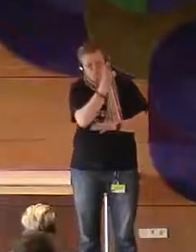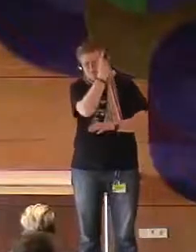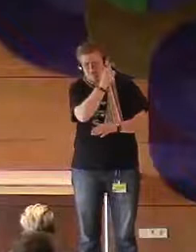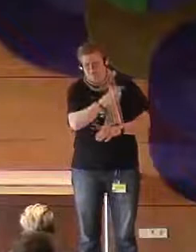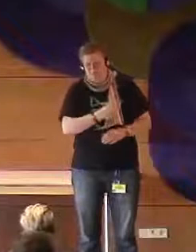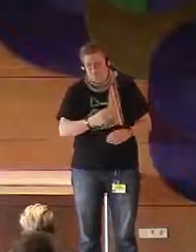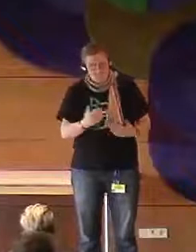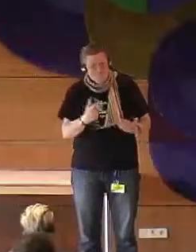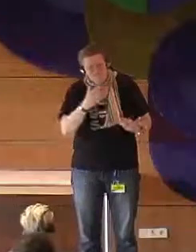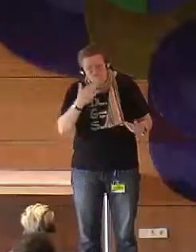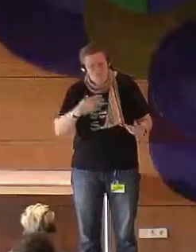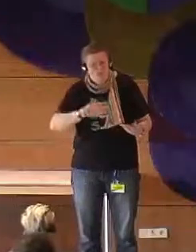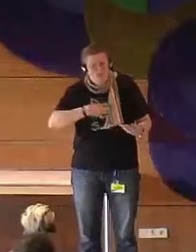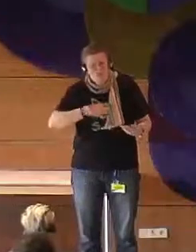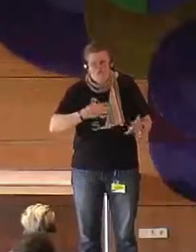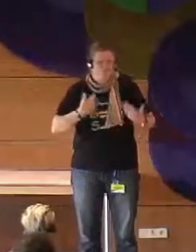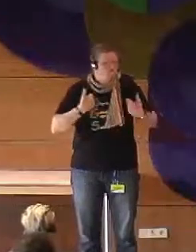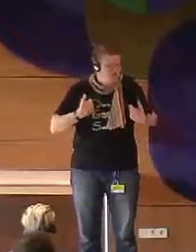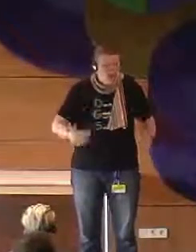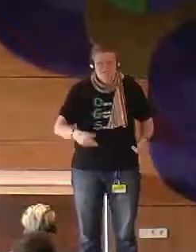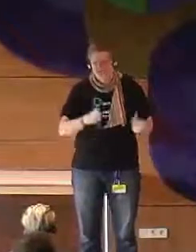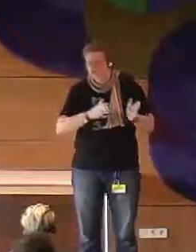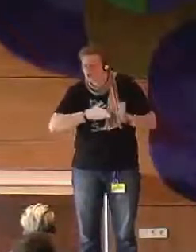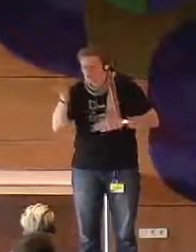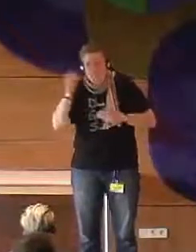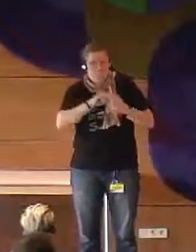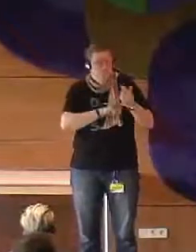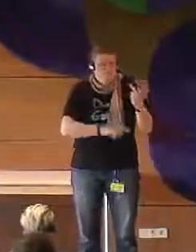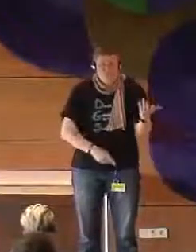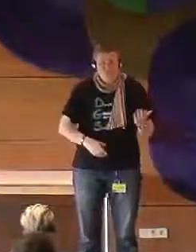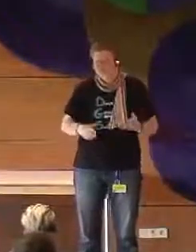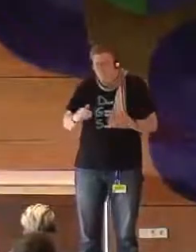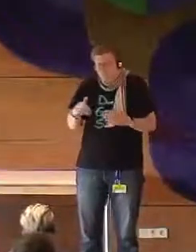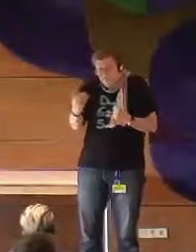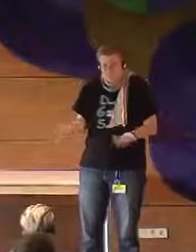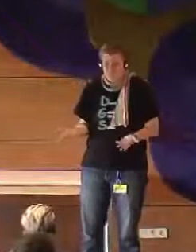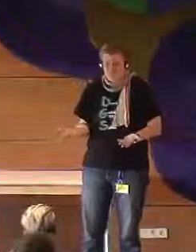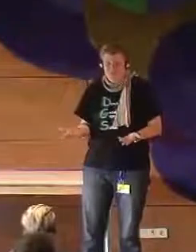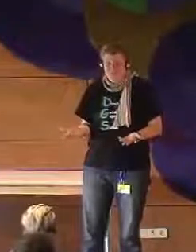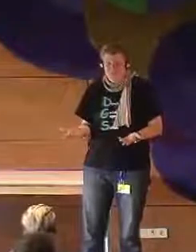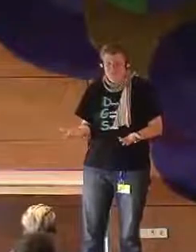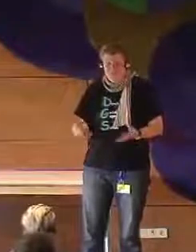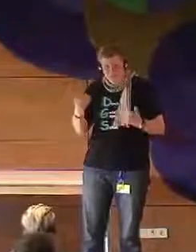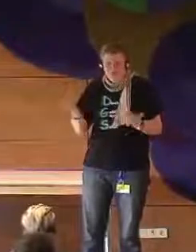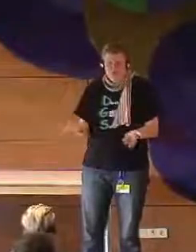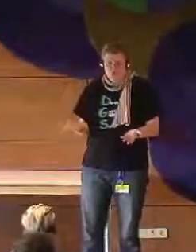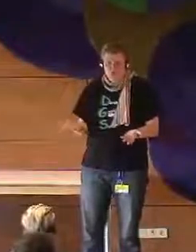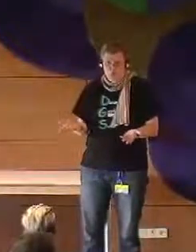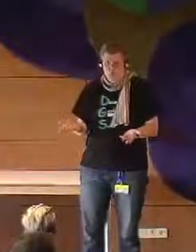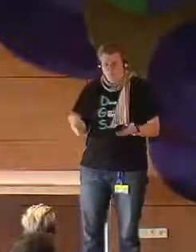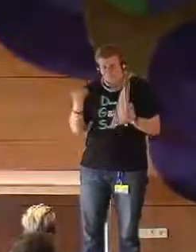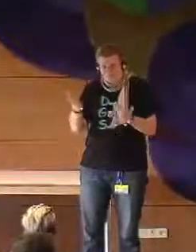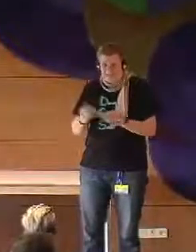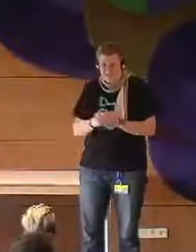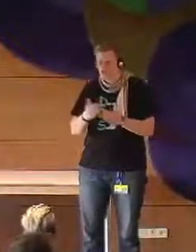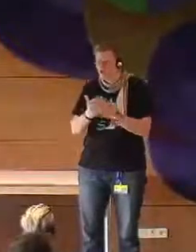the testosterone because we'll have to deal with the consequences of that. So what you should do is give as much testosterone as you can. And this